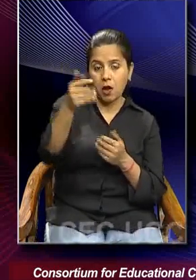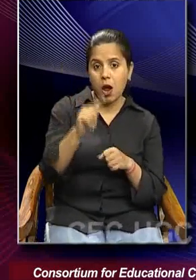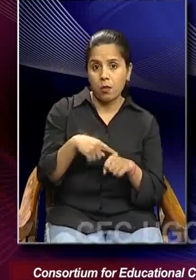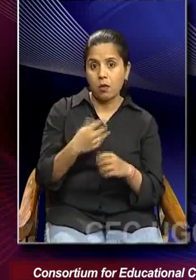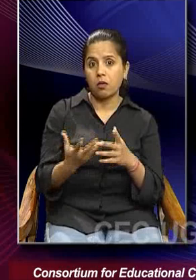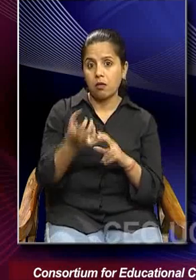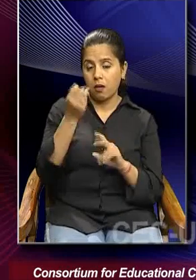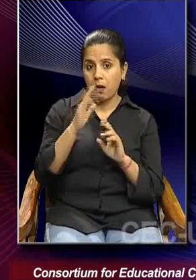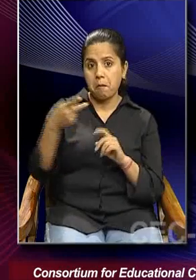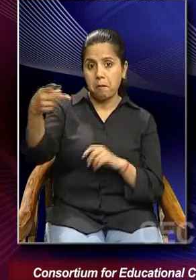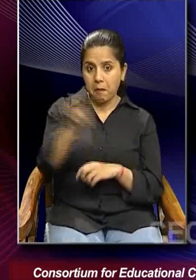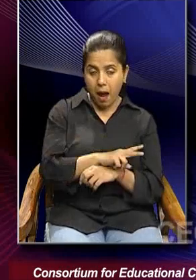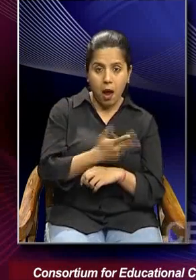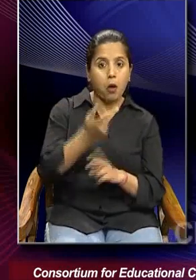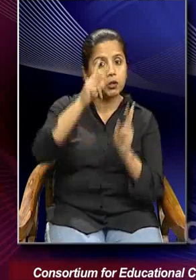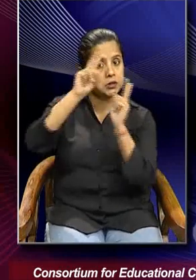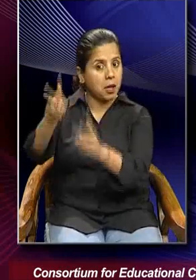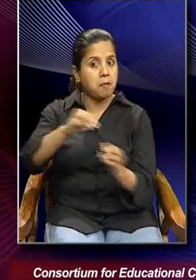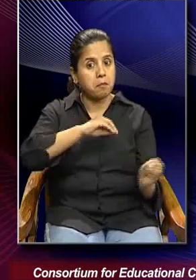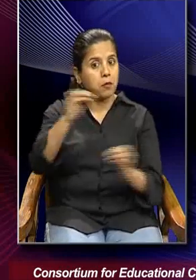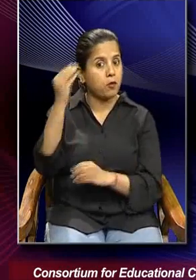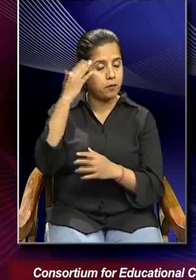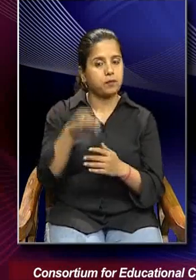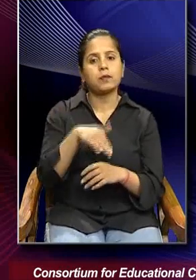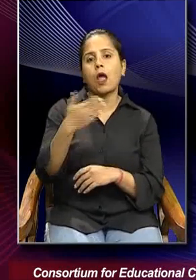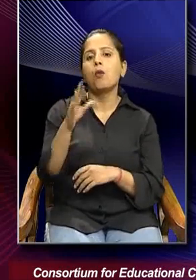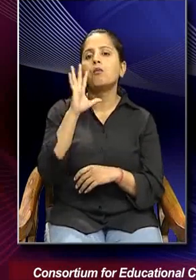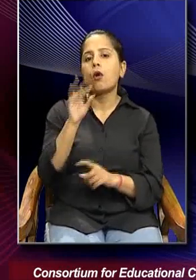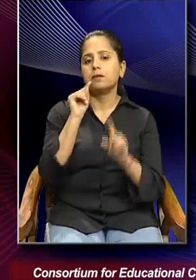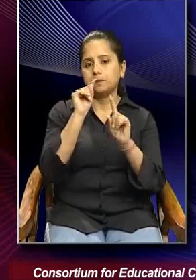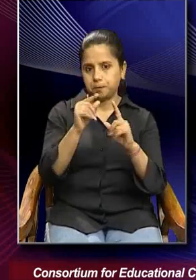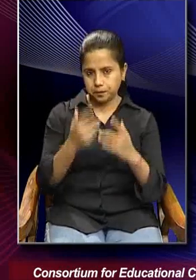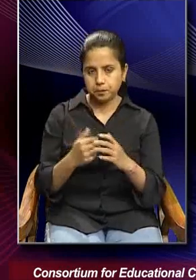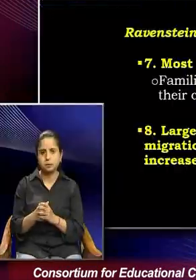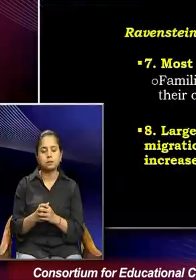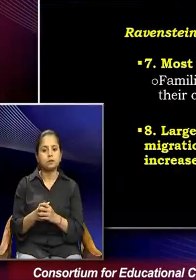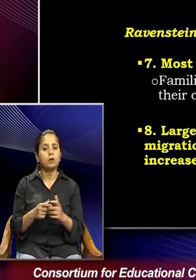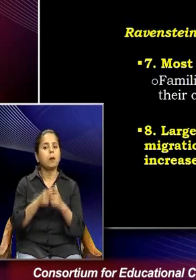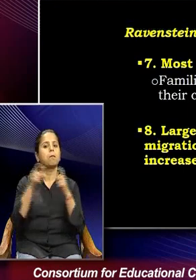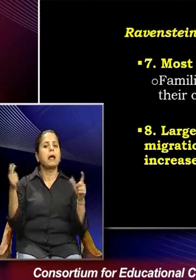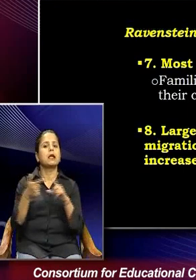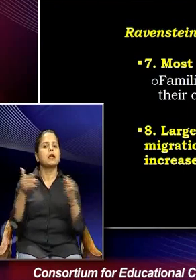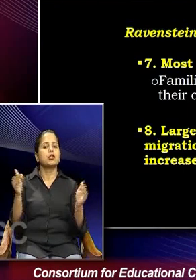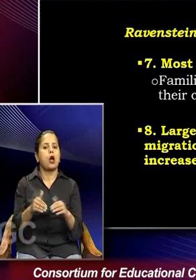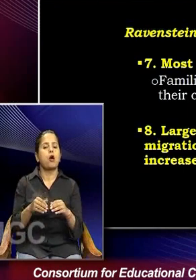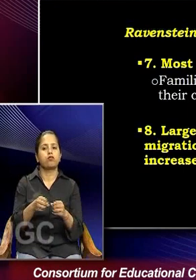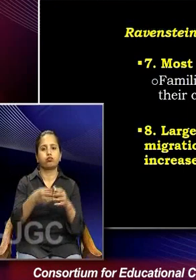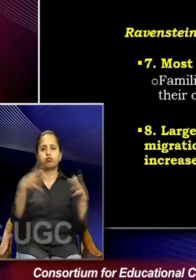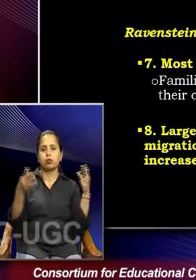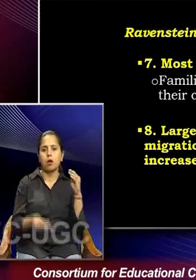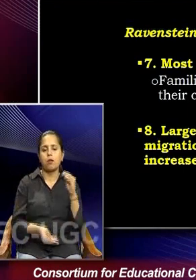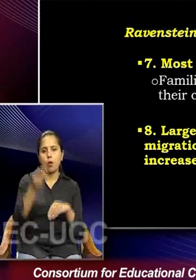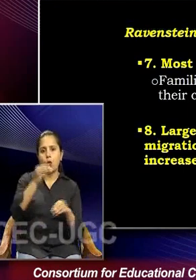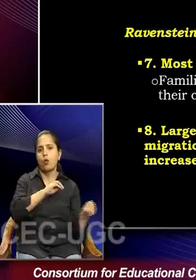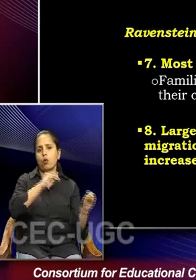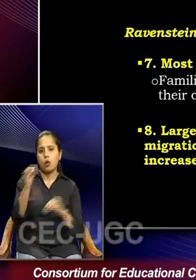opportunity to make a comeback or not. Next important point is the large towns grow more by